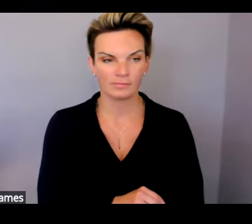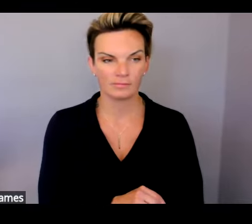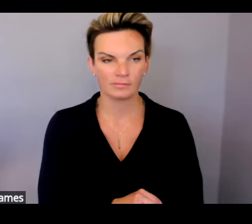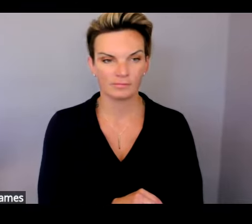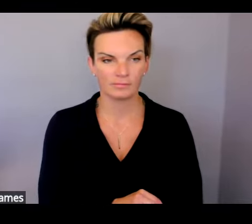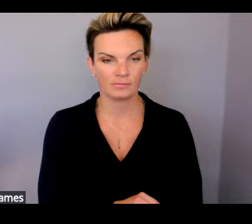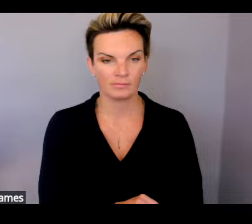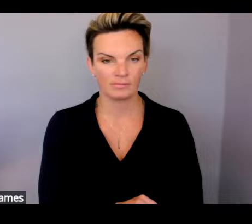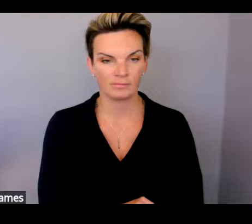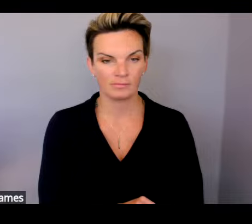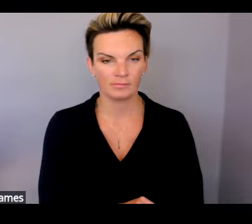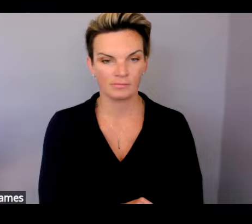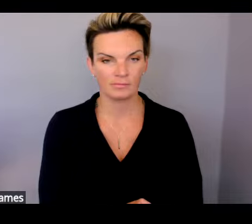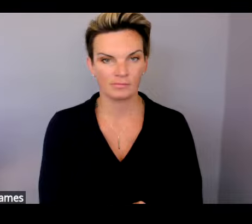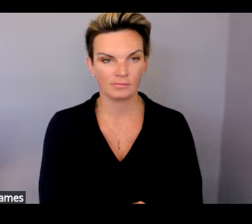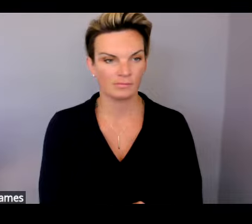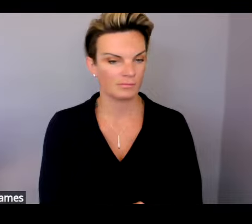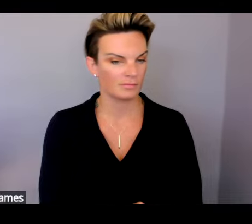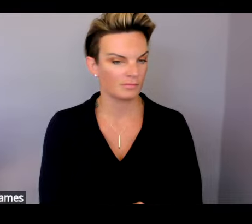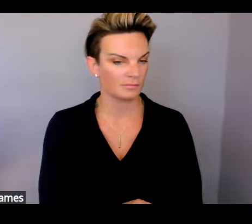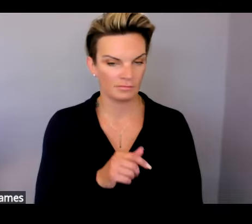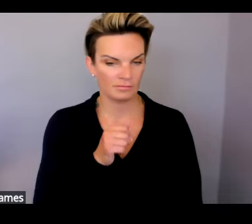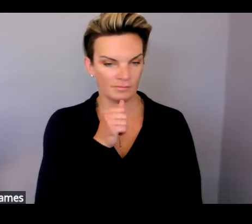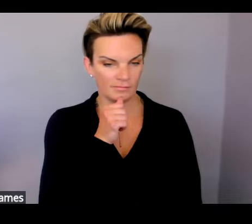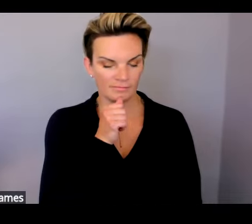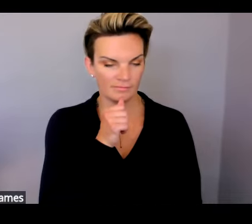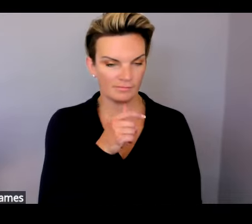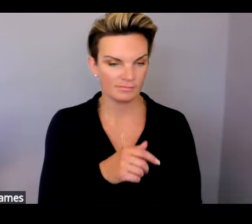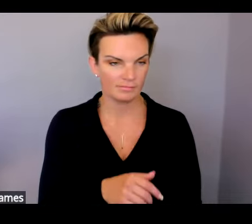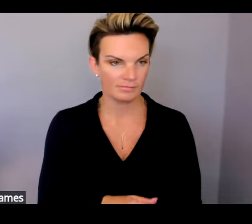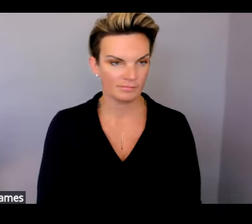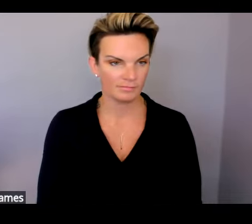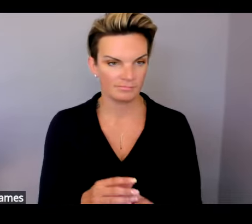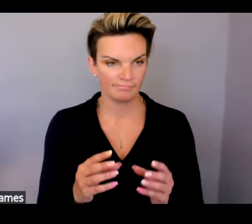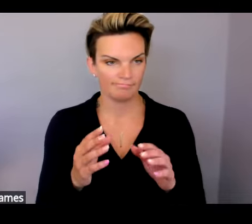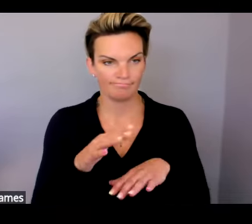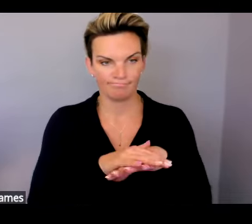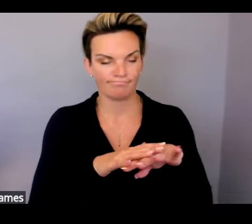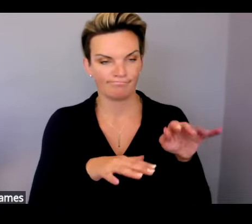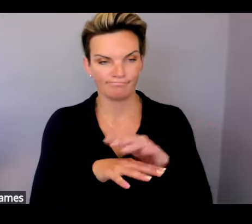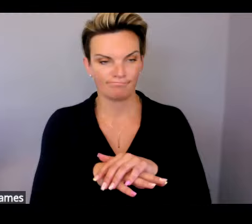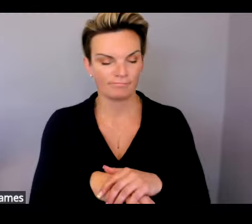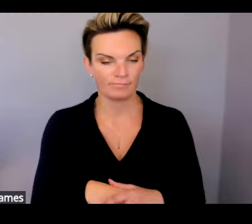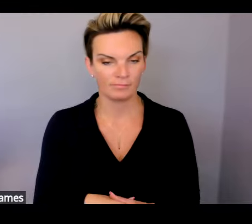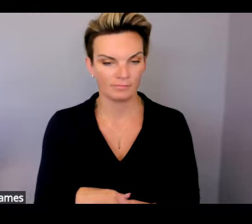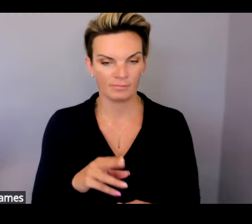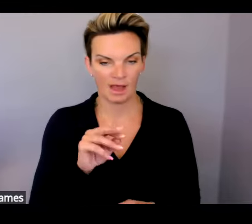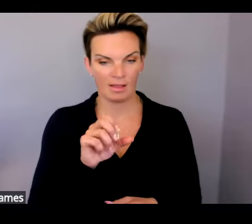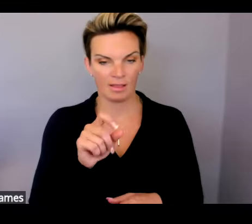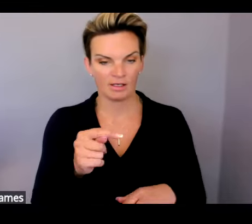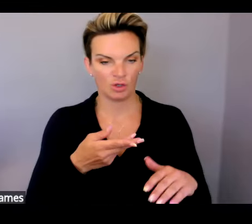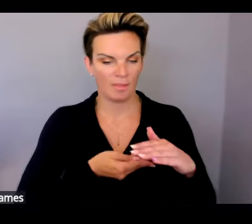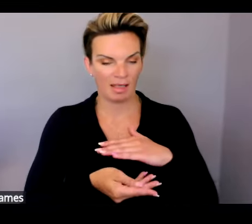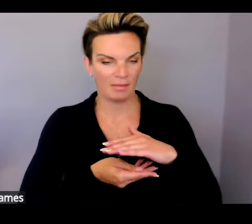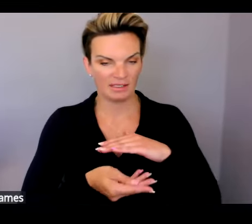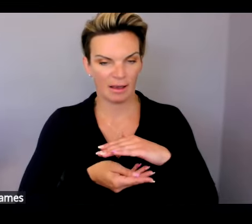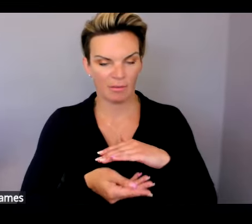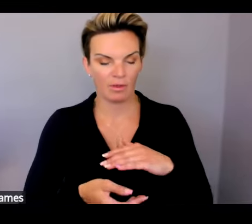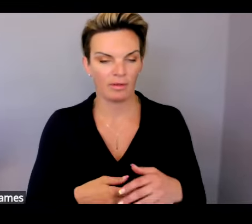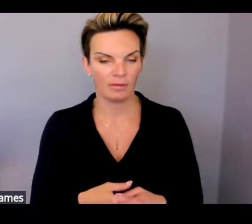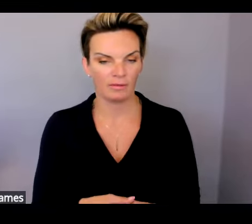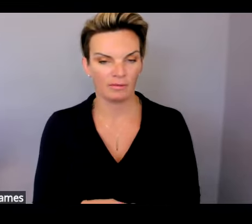If you're paying them, you have it You done. already have before, that, maybe. Right? Well, Unless you're paying them under the table, but I'm not.